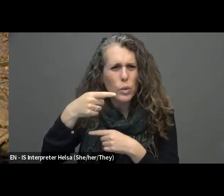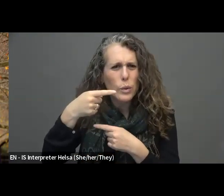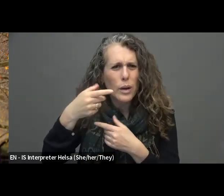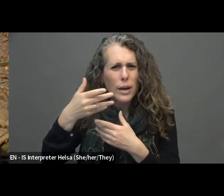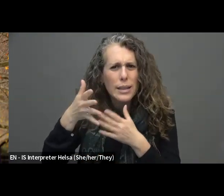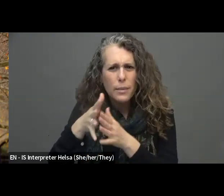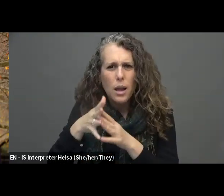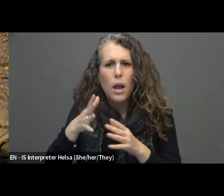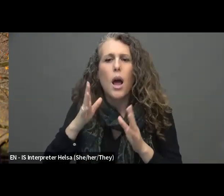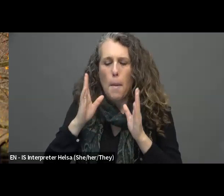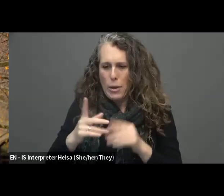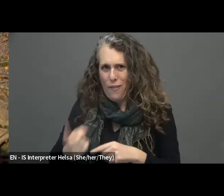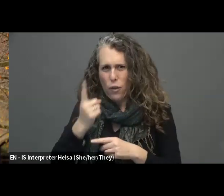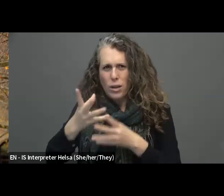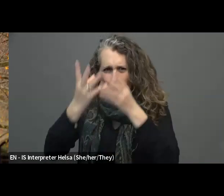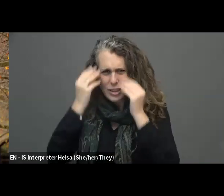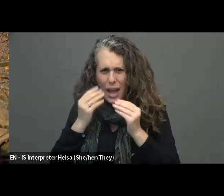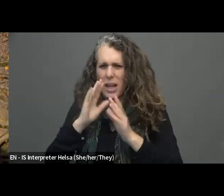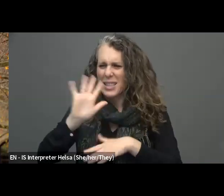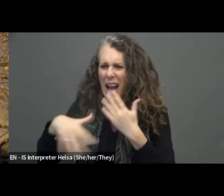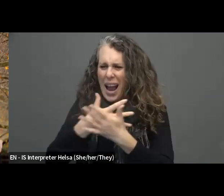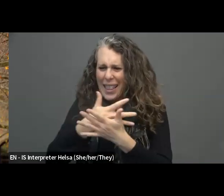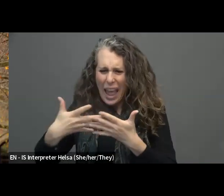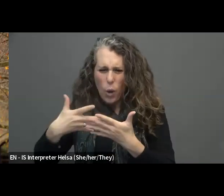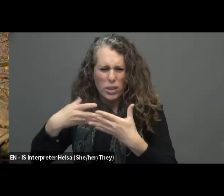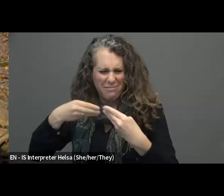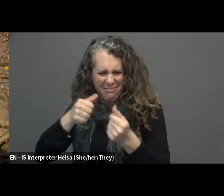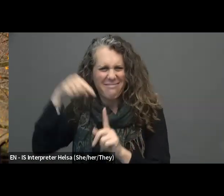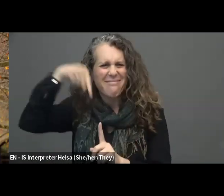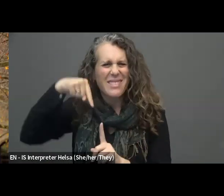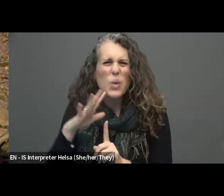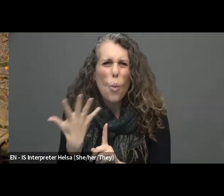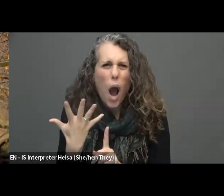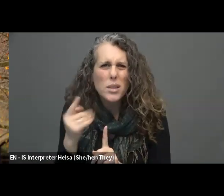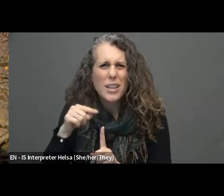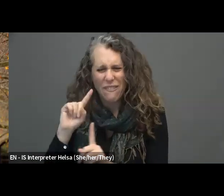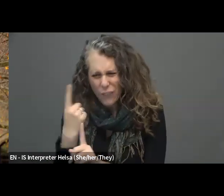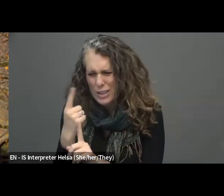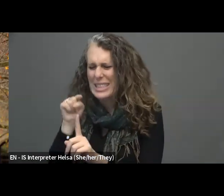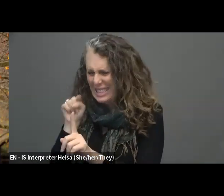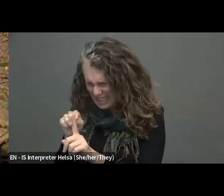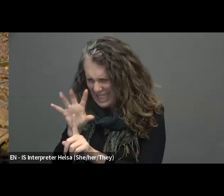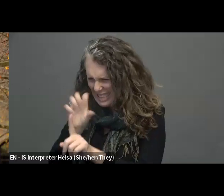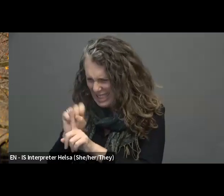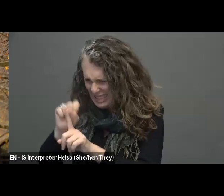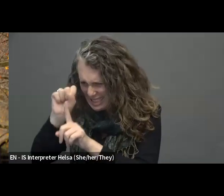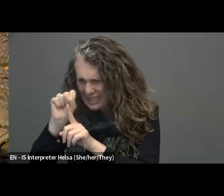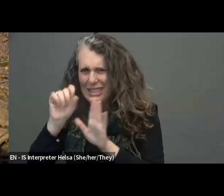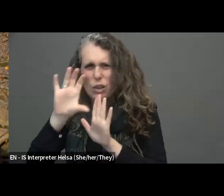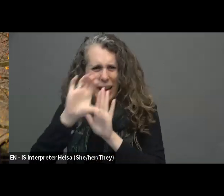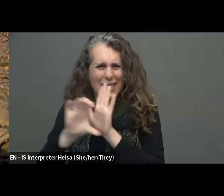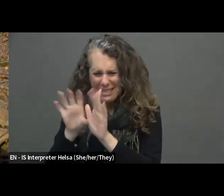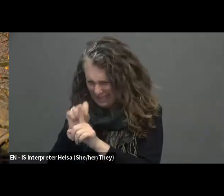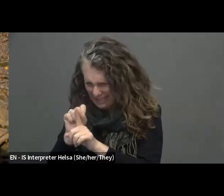sign language proficiency is before further scales for specific purposes can be developed. And obviously